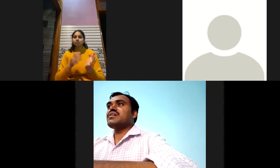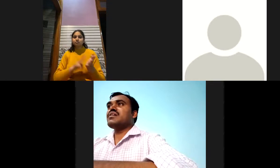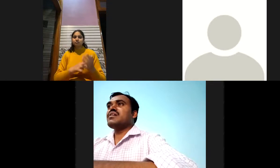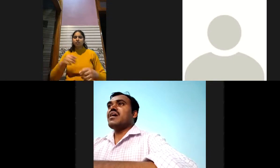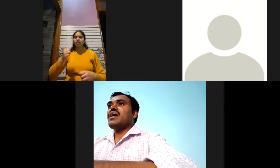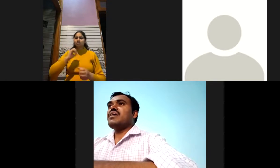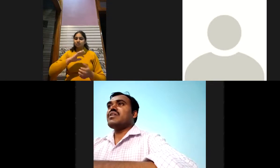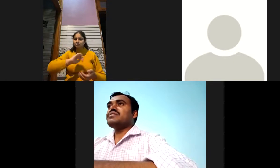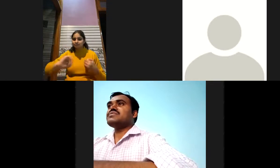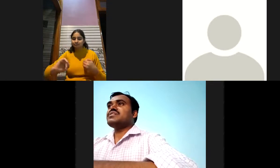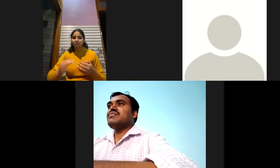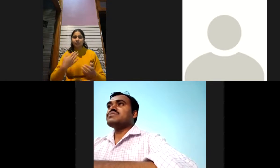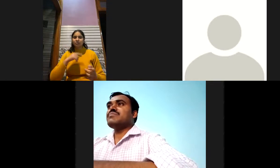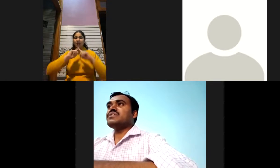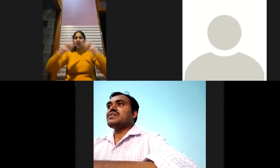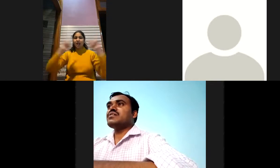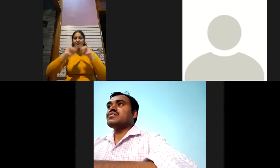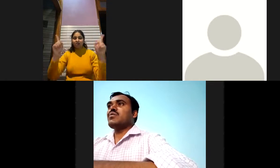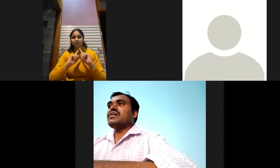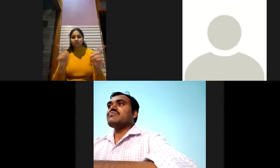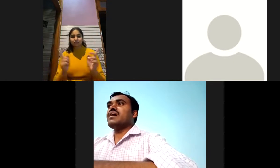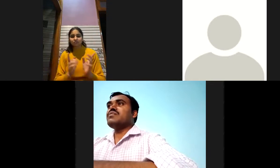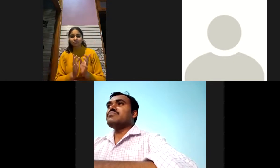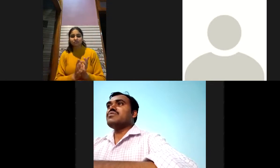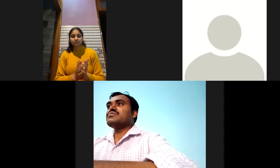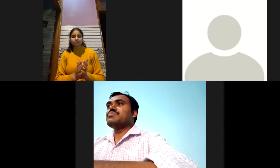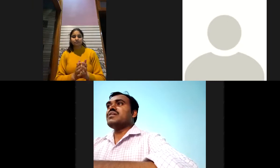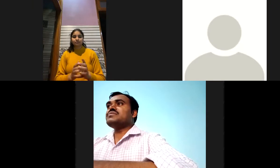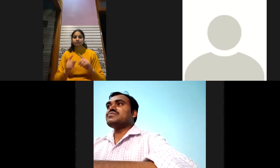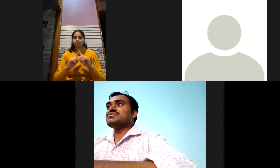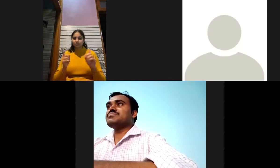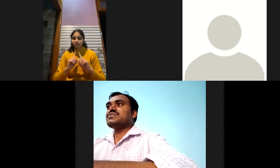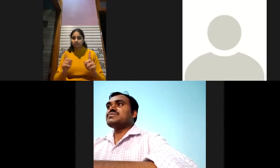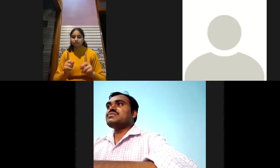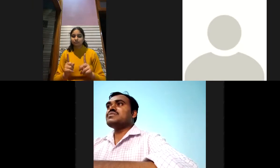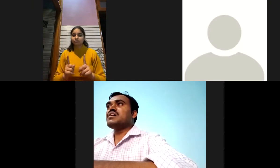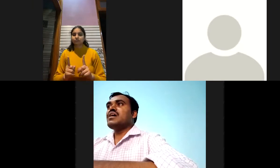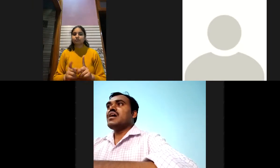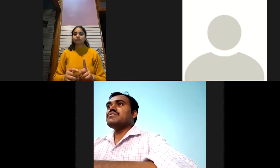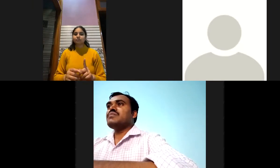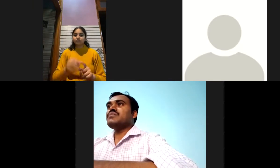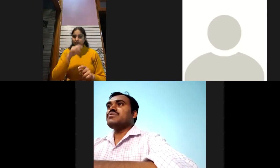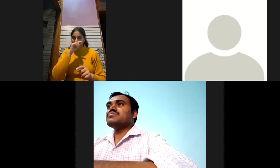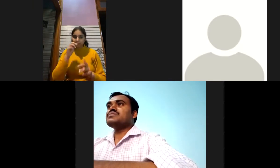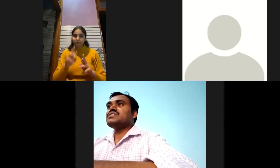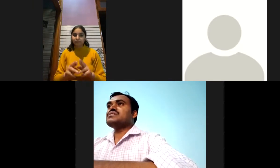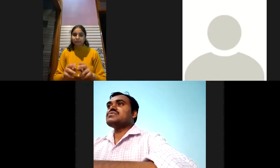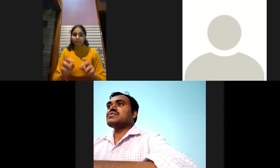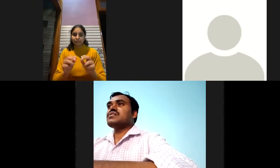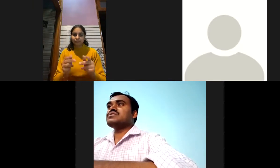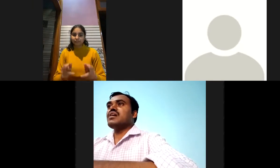screamed, and when I screamed, something quite valuable would burst into pieces. I was able to